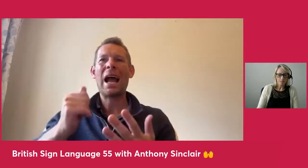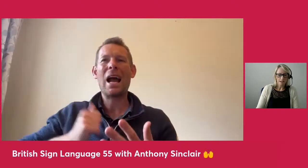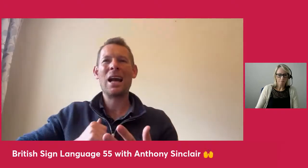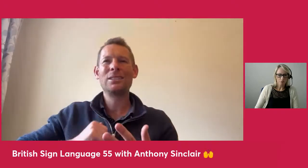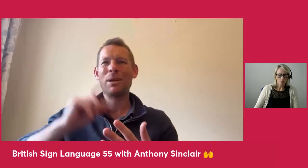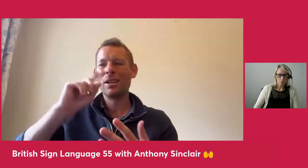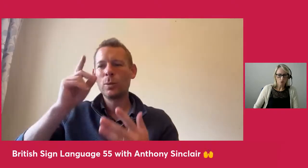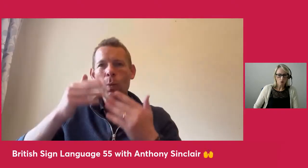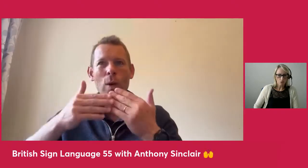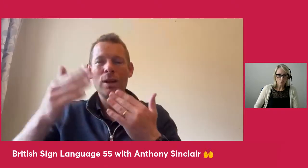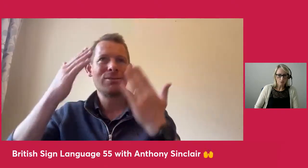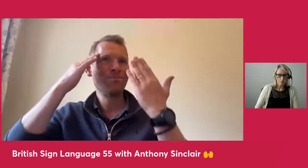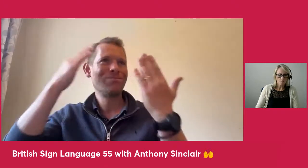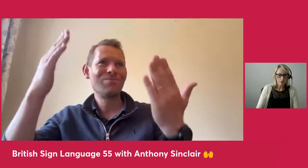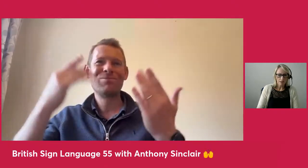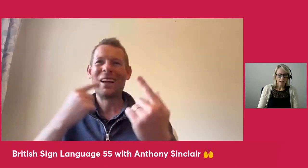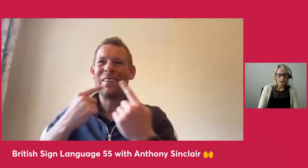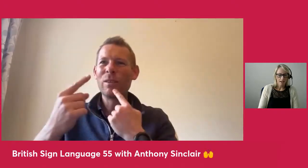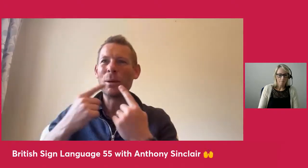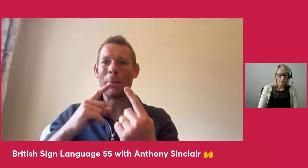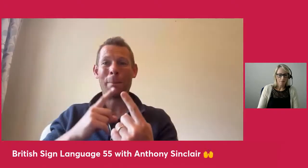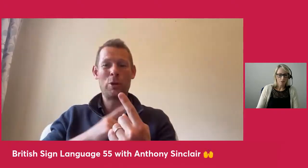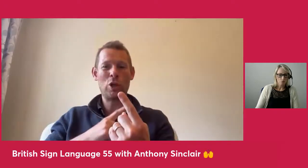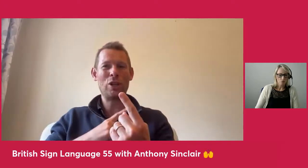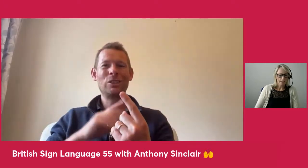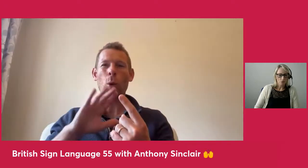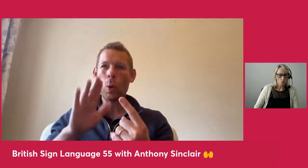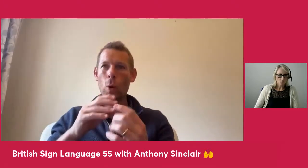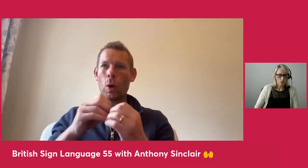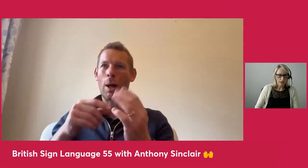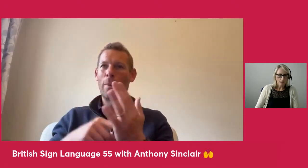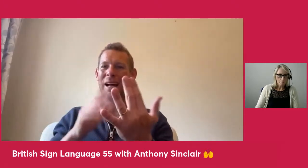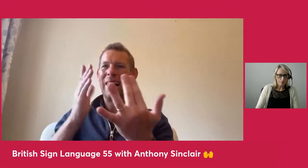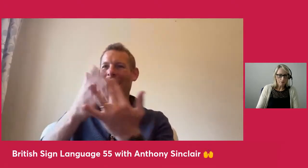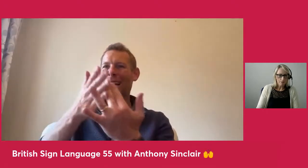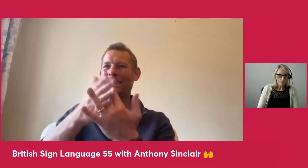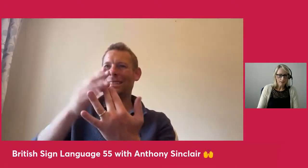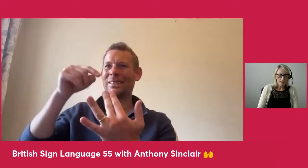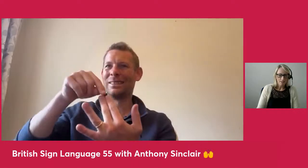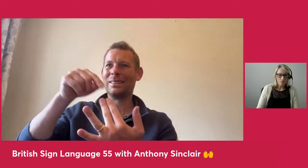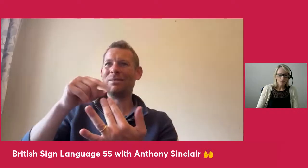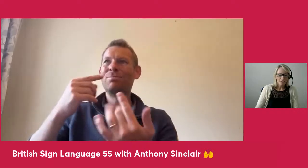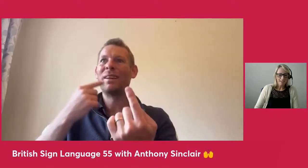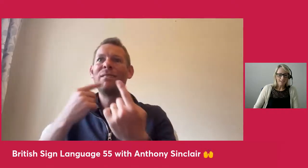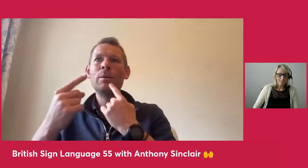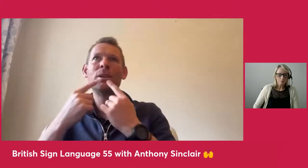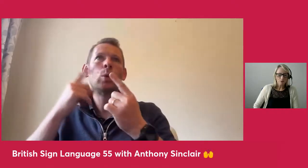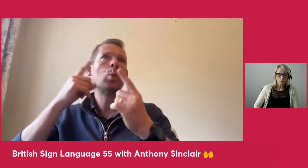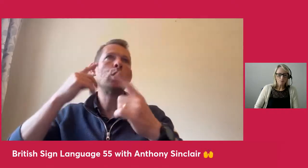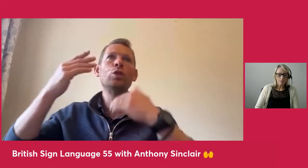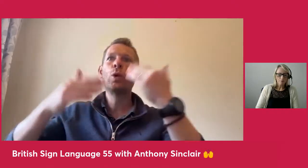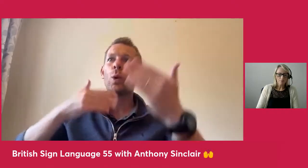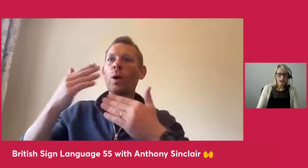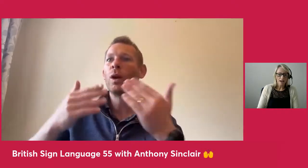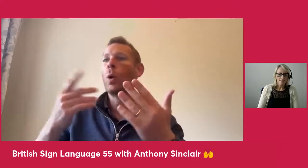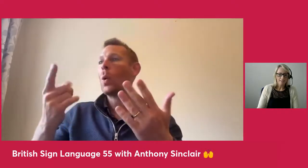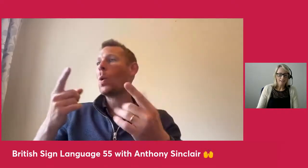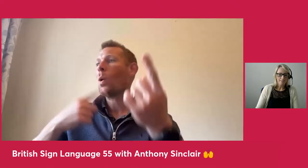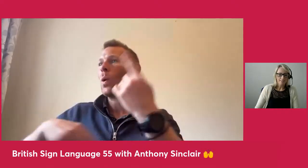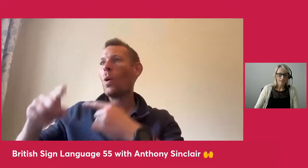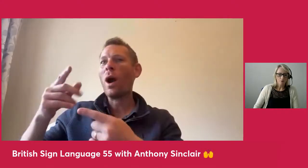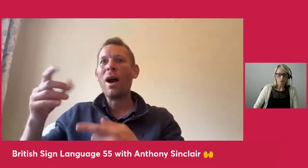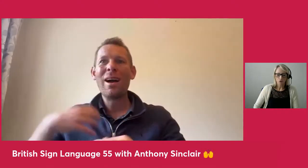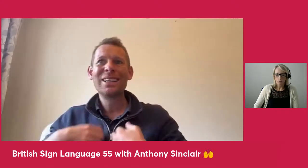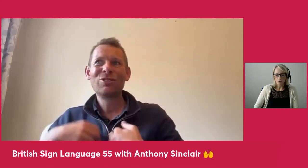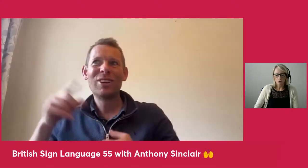for the staff to come and talk to them, and they don't really know what's going to happen. So again, it's because of limited